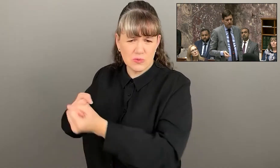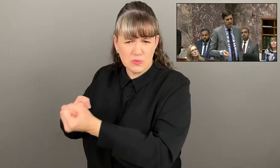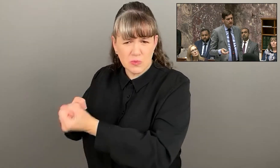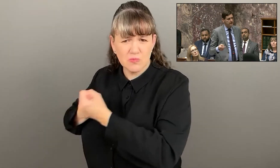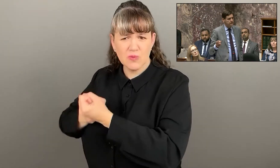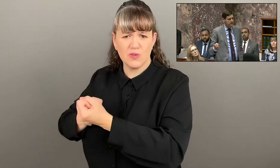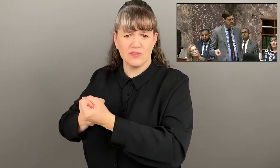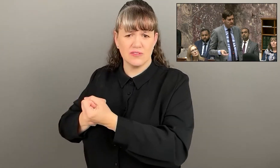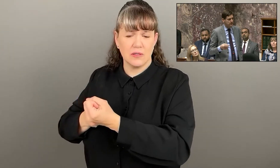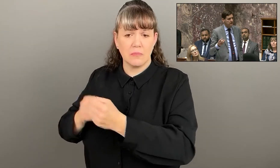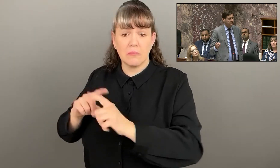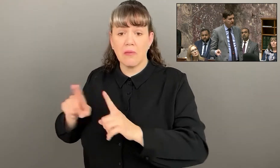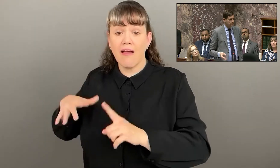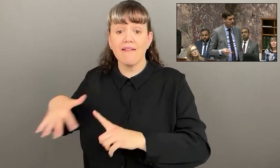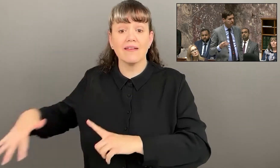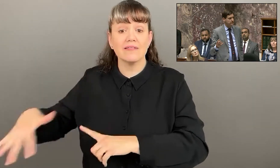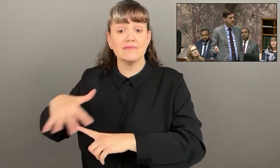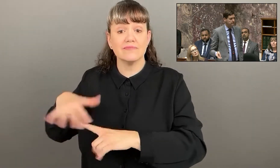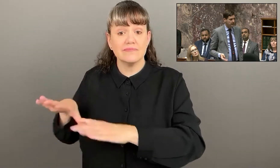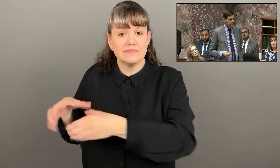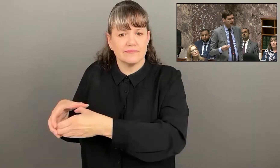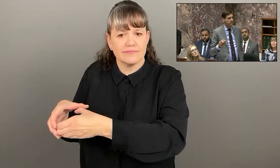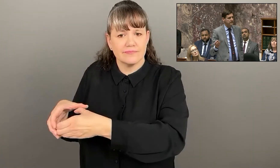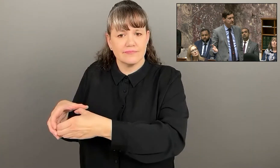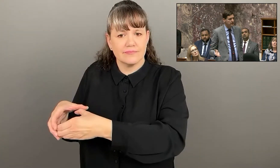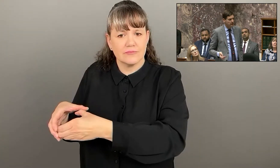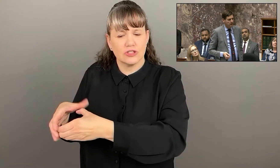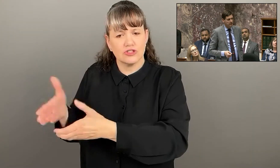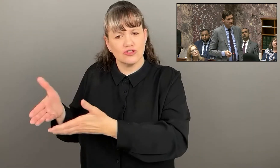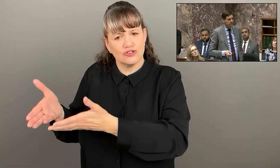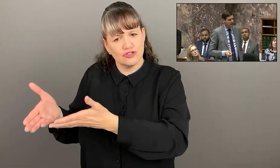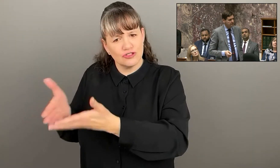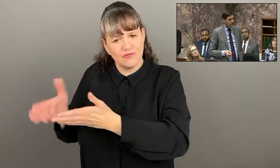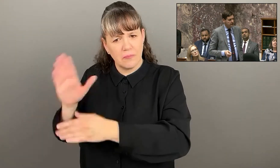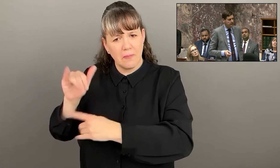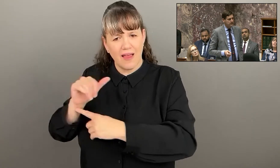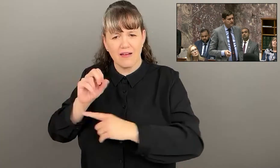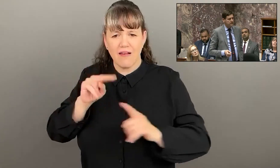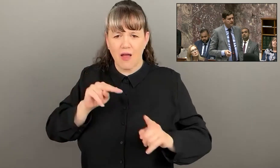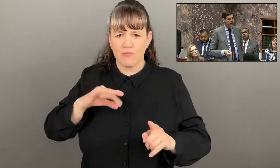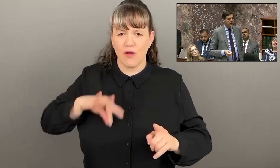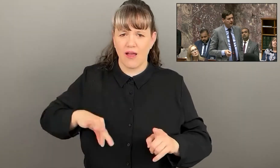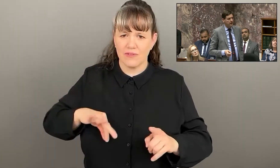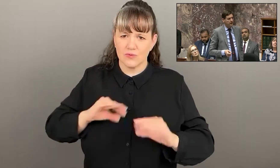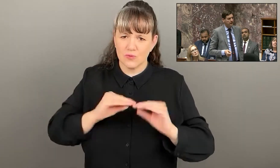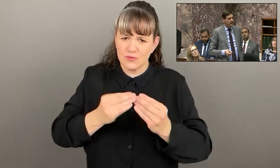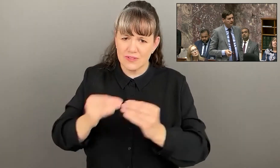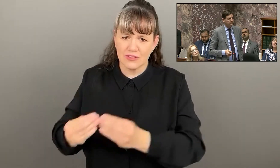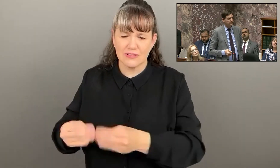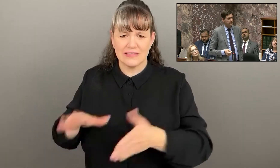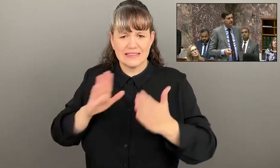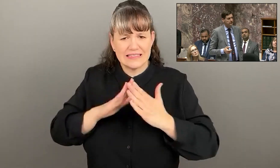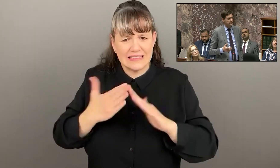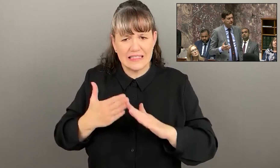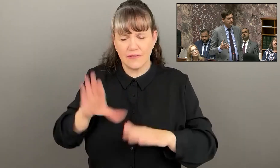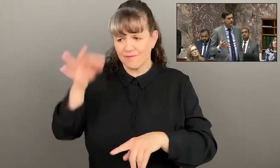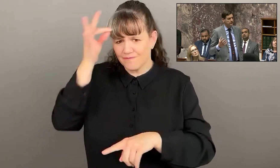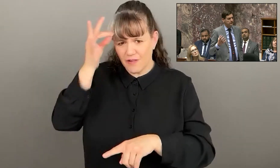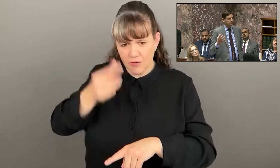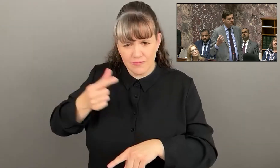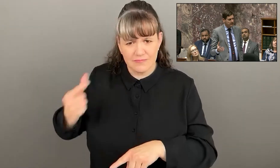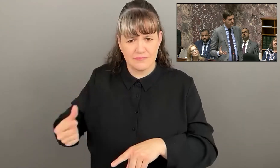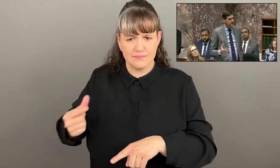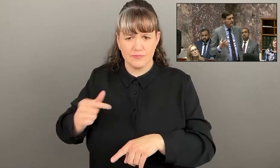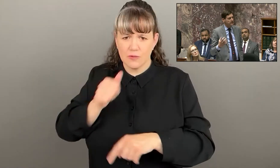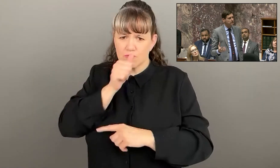nonprofit organizations, the city, the federal government, by our government, by private charities, and